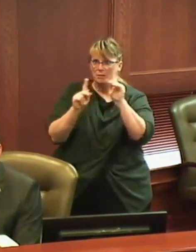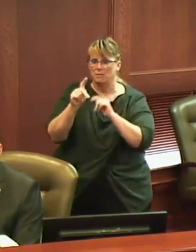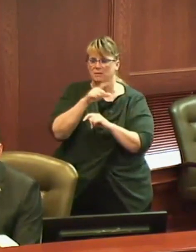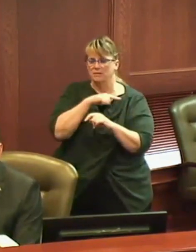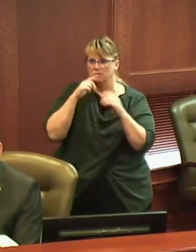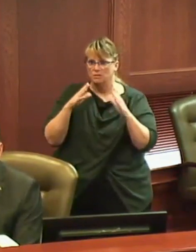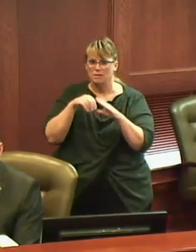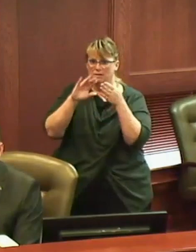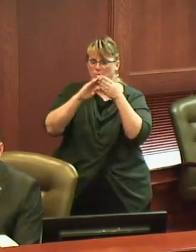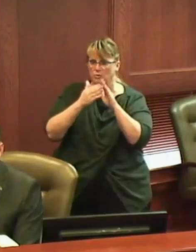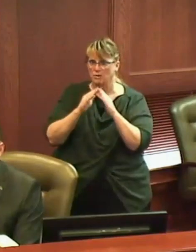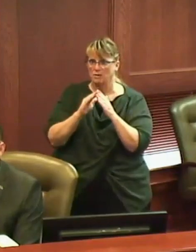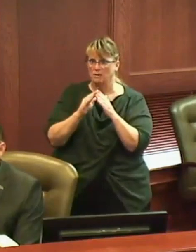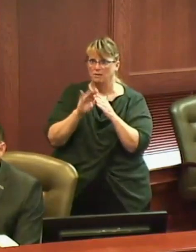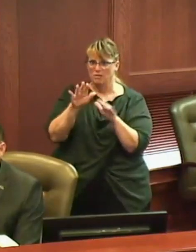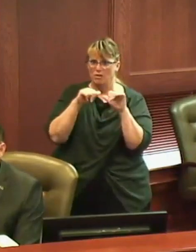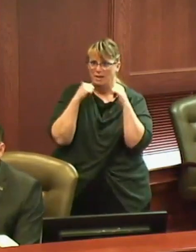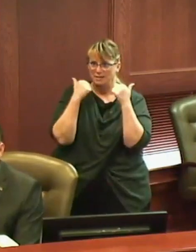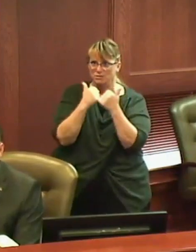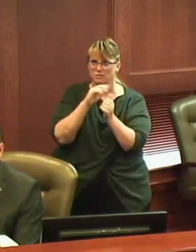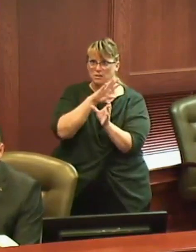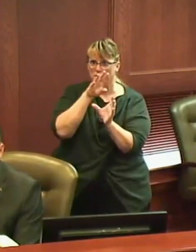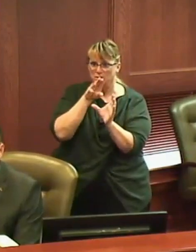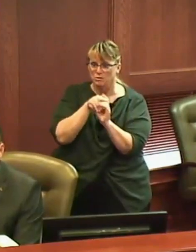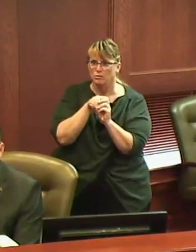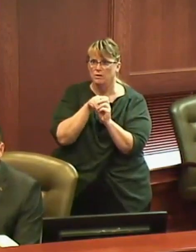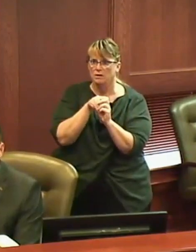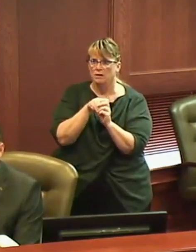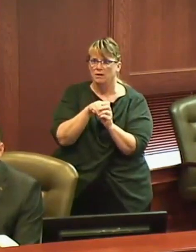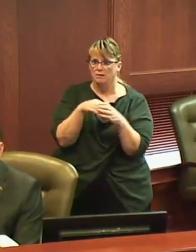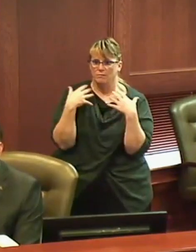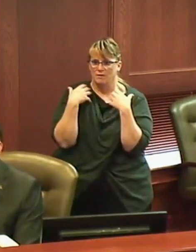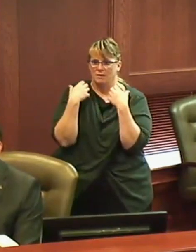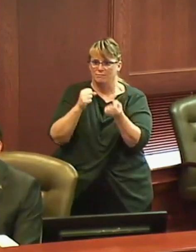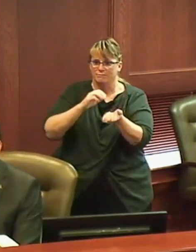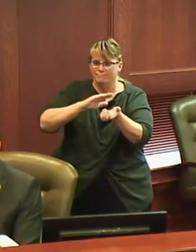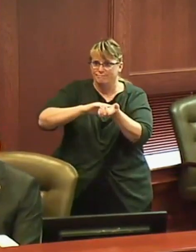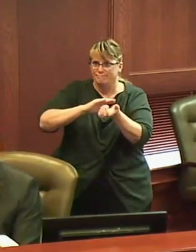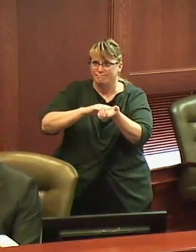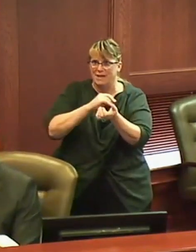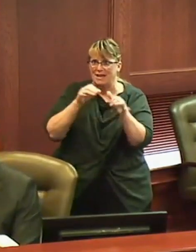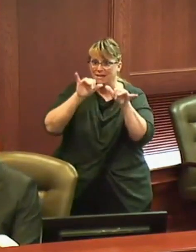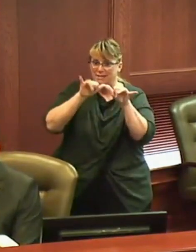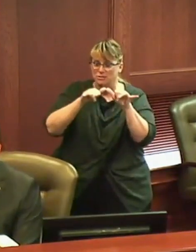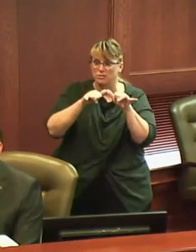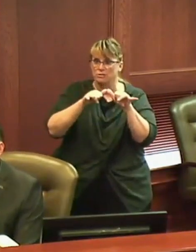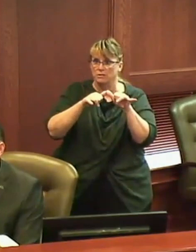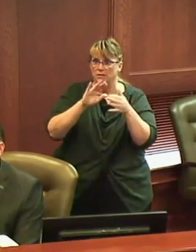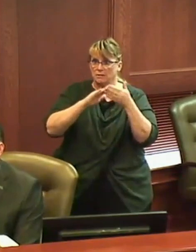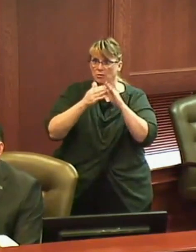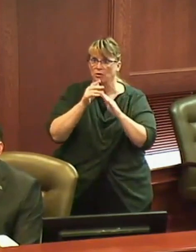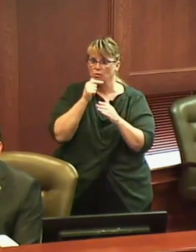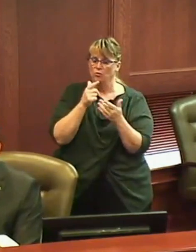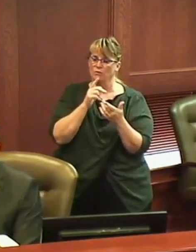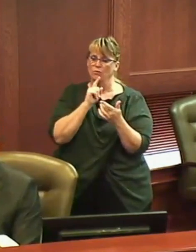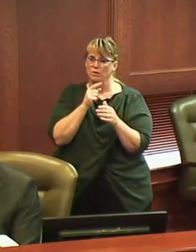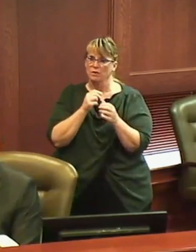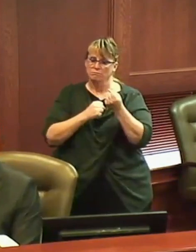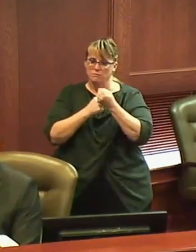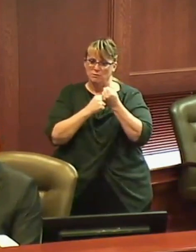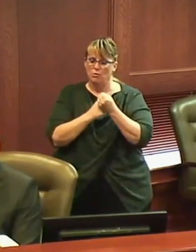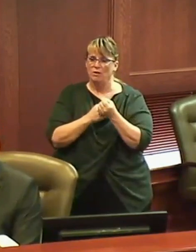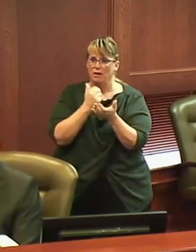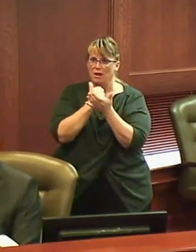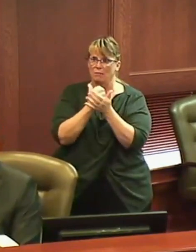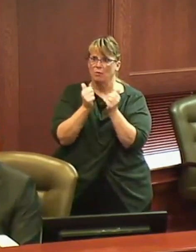community agencies, including health care providers, as well as our engineering community that has stepped up to help us